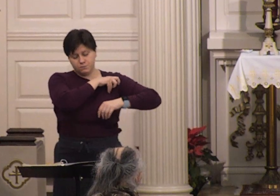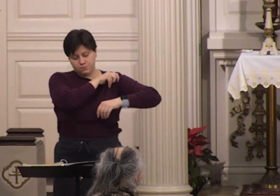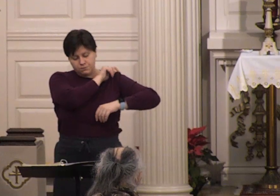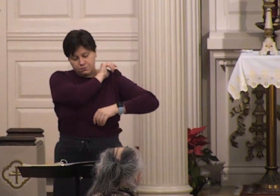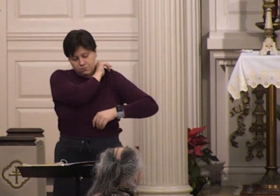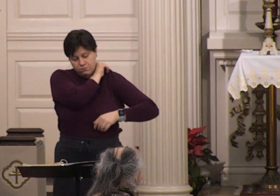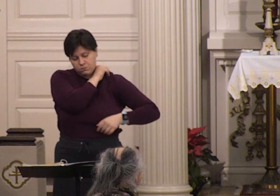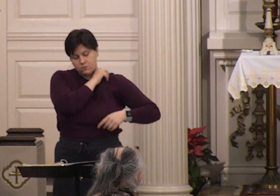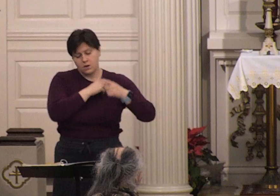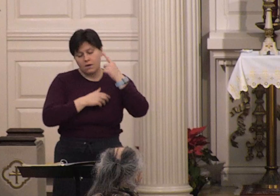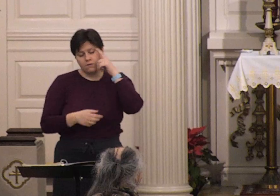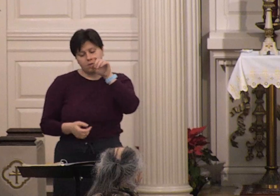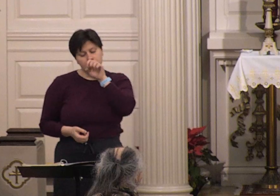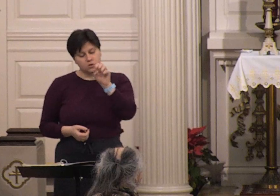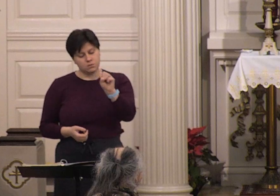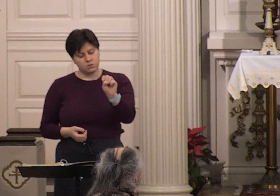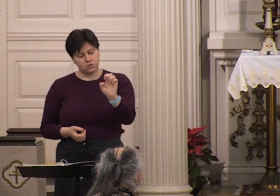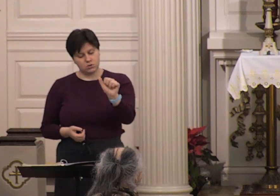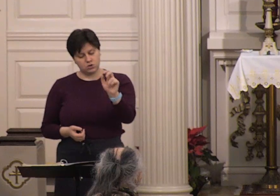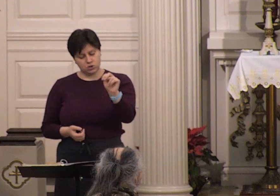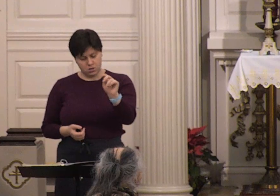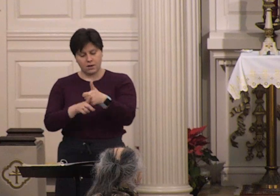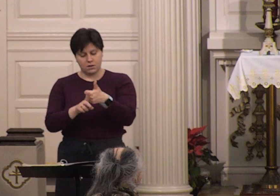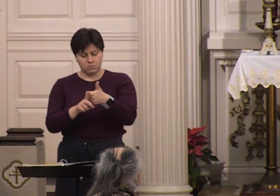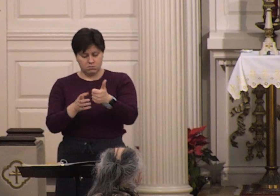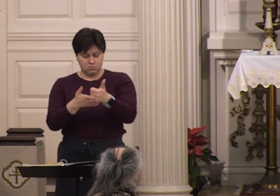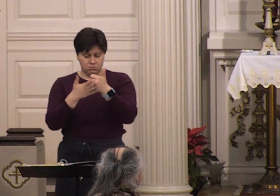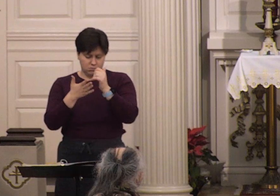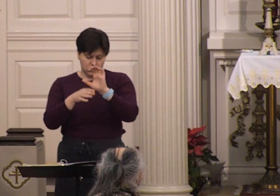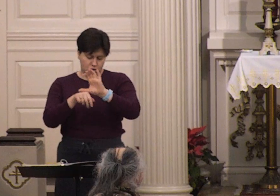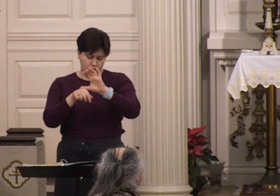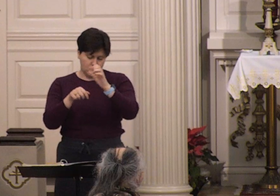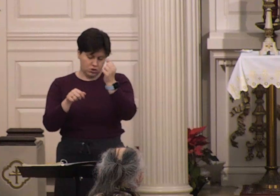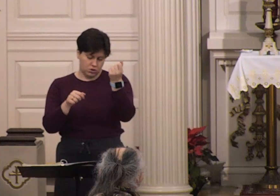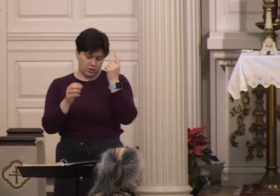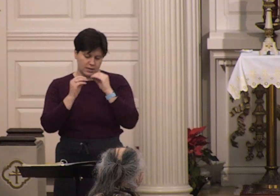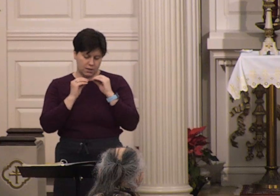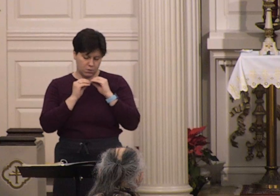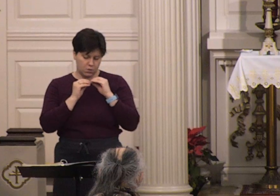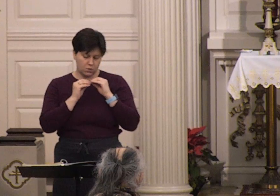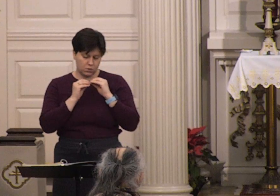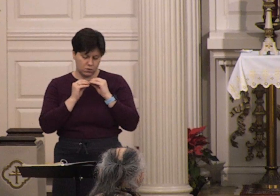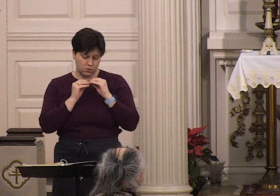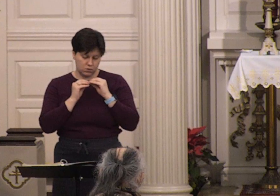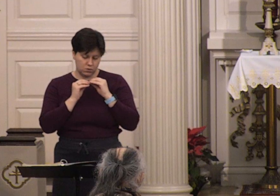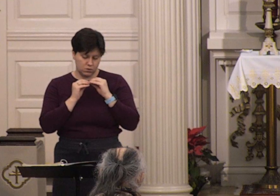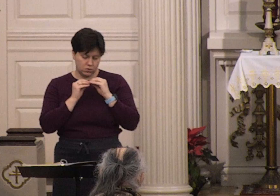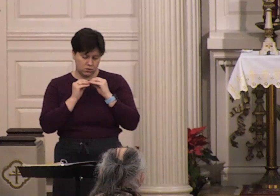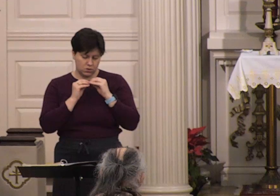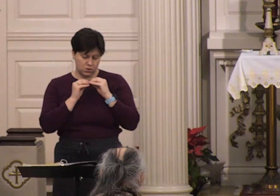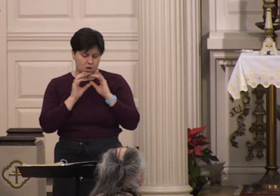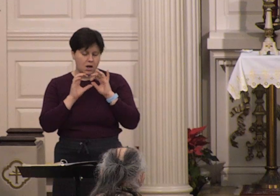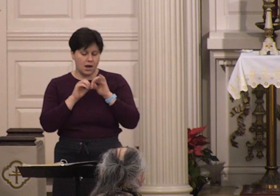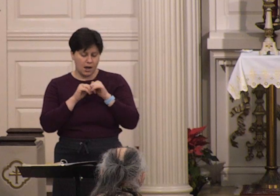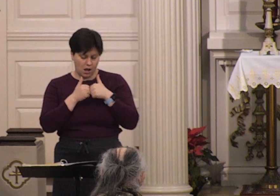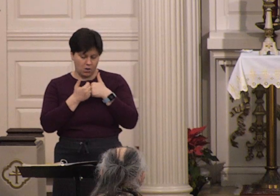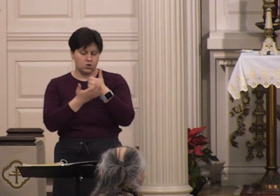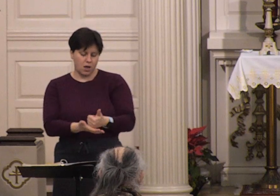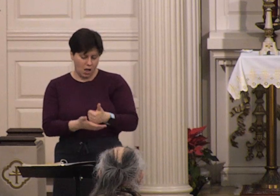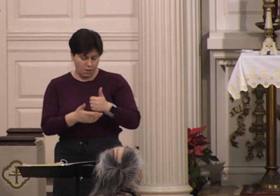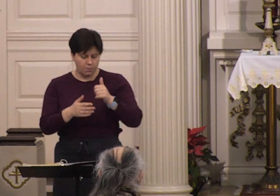For Bishop Sean, that he may help the church understand more how to help